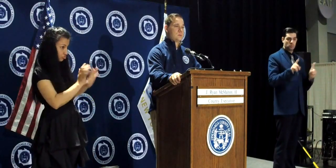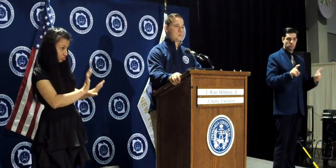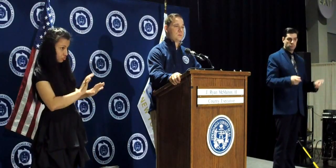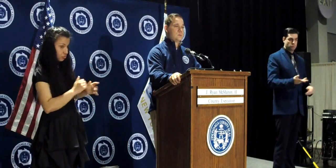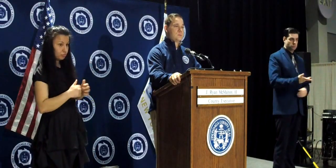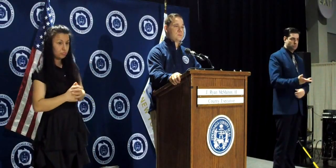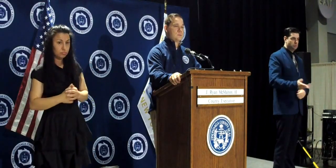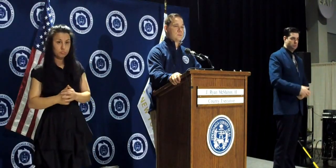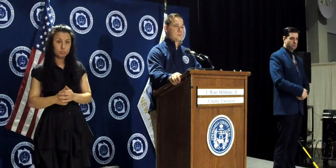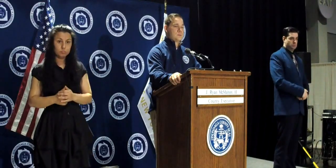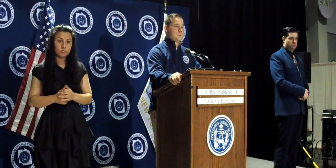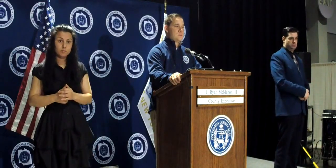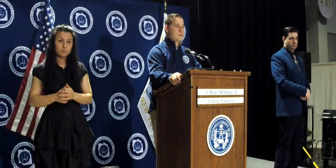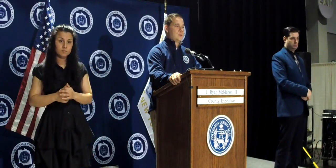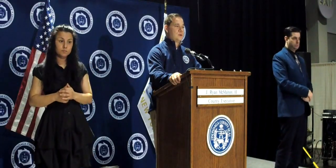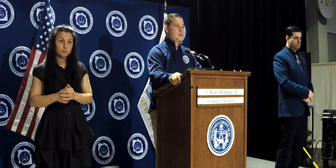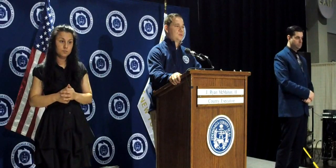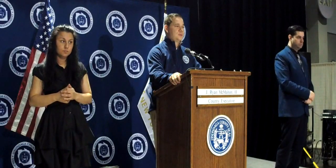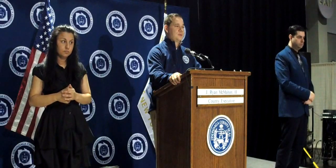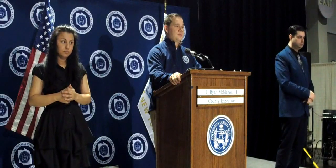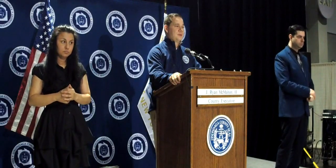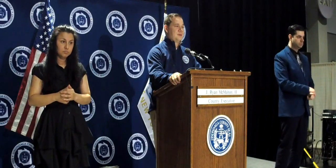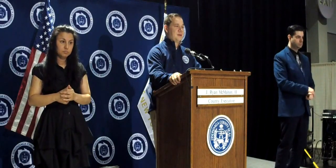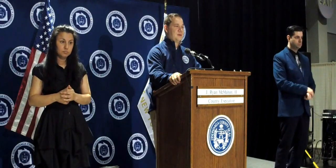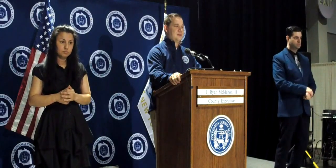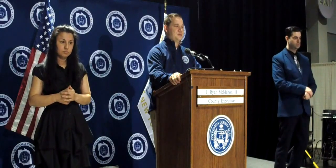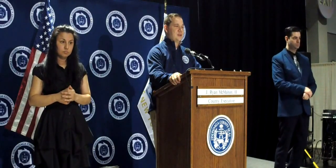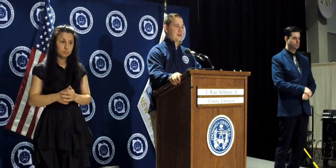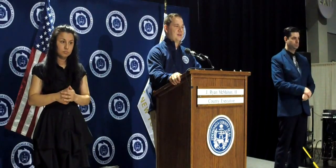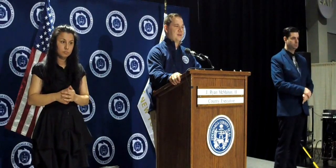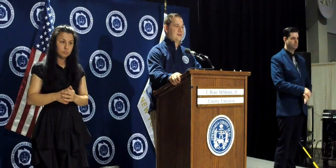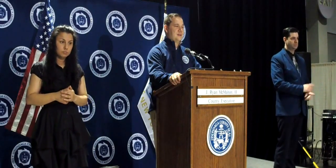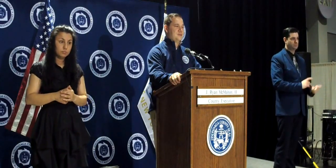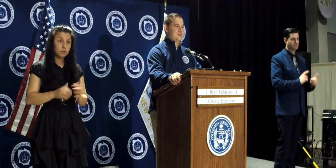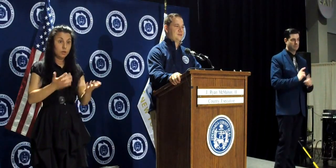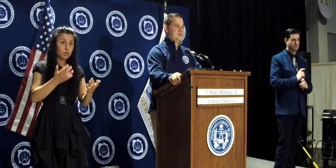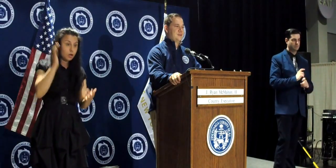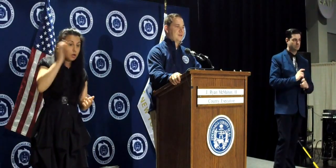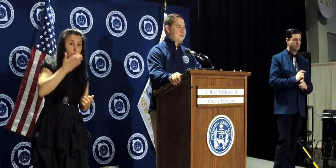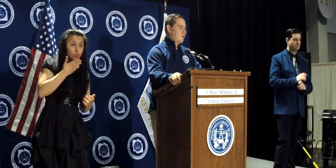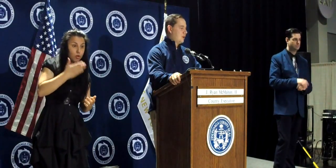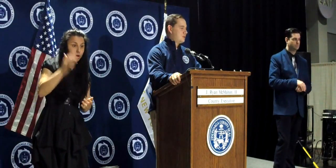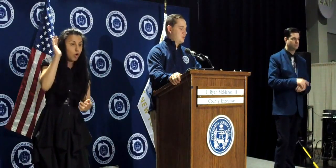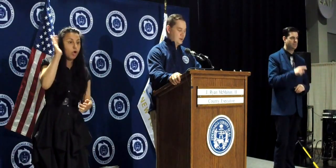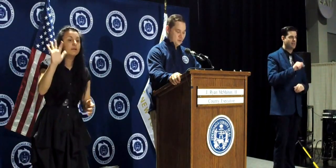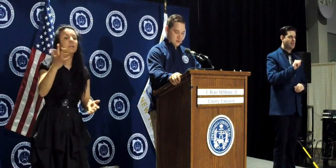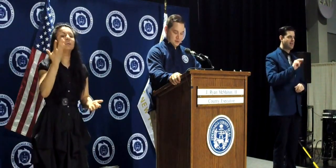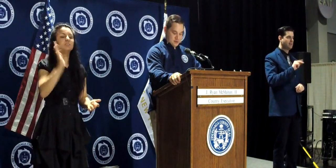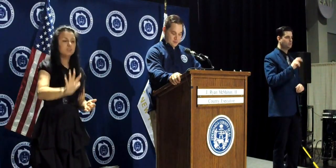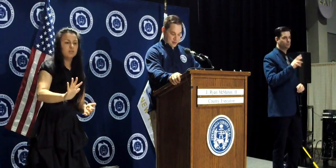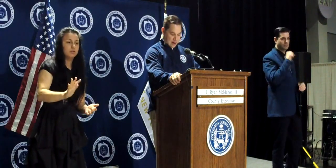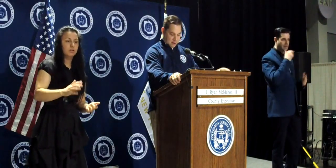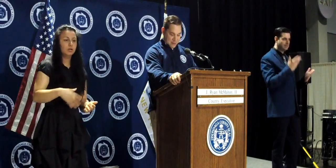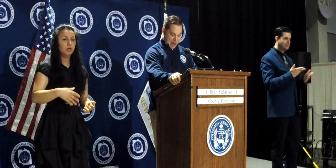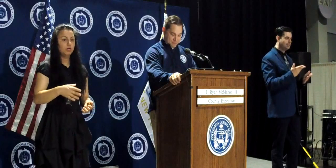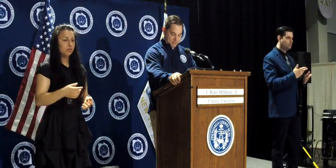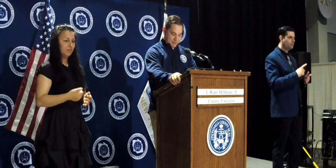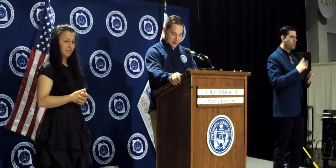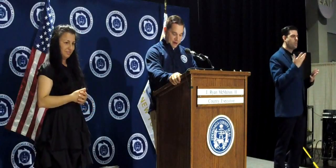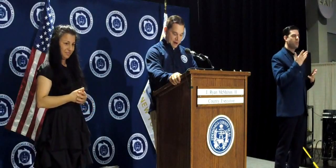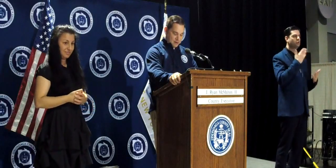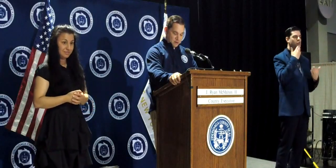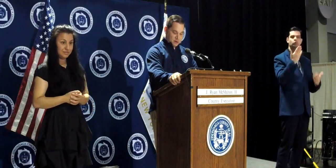Go. No good news? I mean, I know Andrew's not here, Adrian. What's the good news, Ryan? Okay, so look at on our